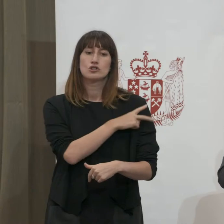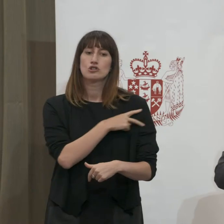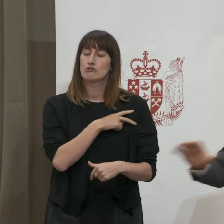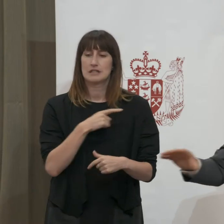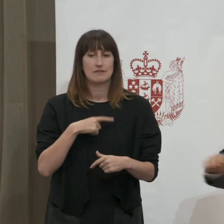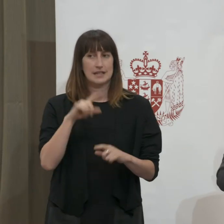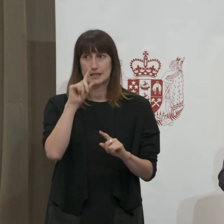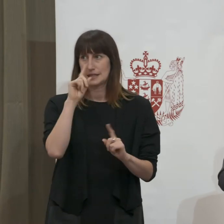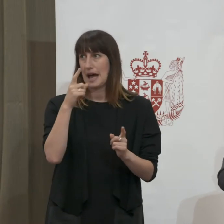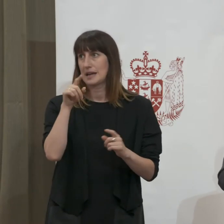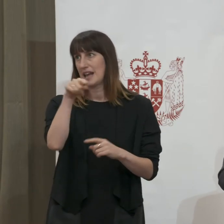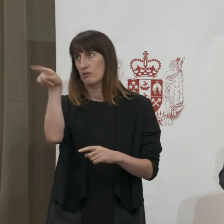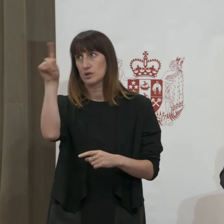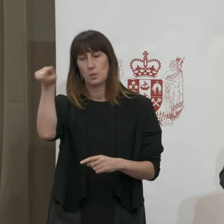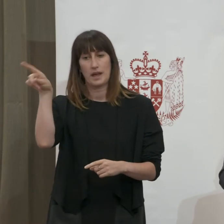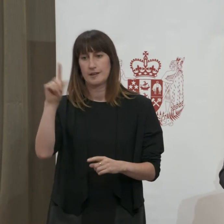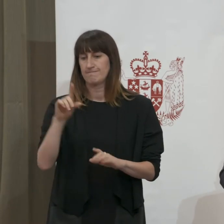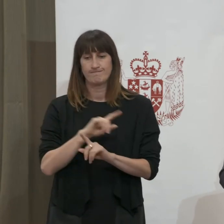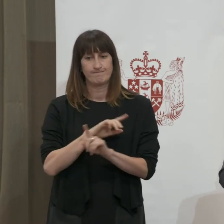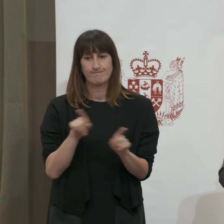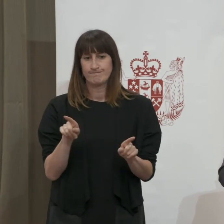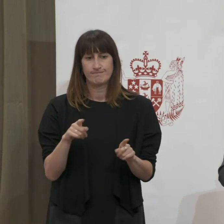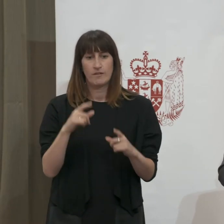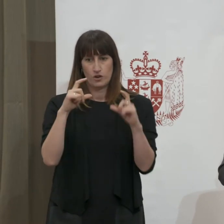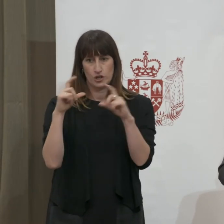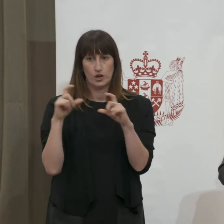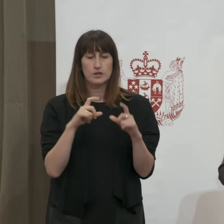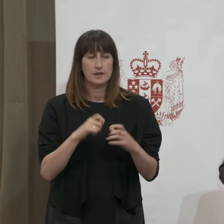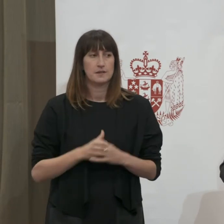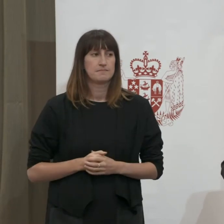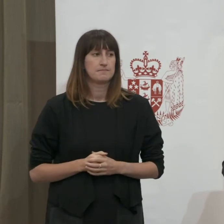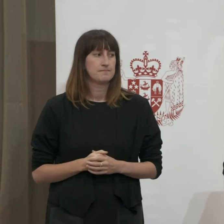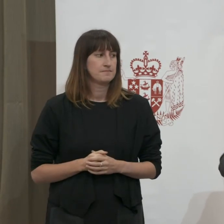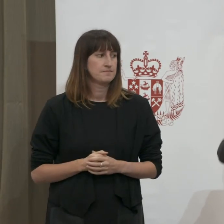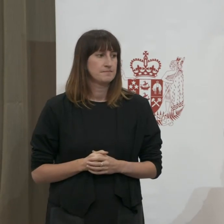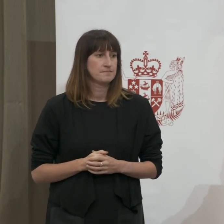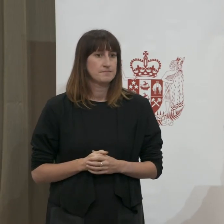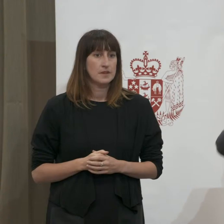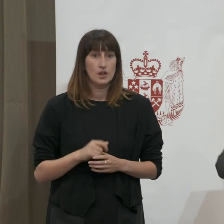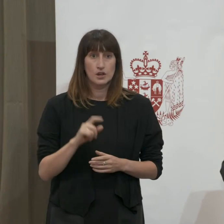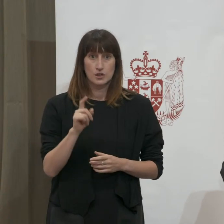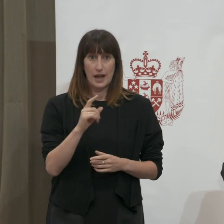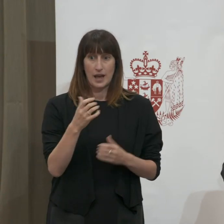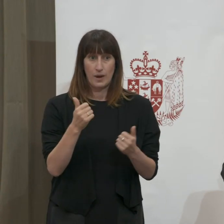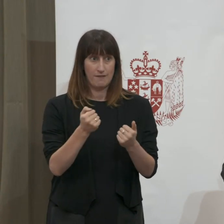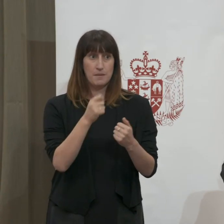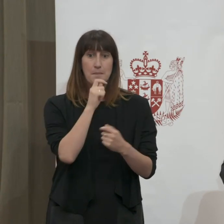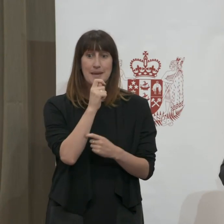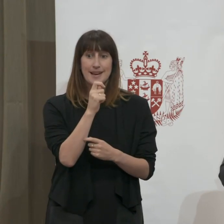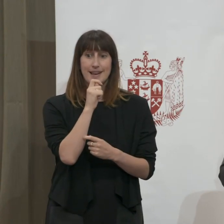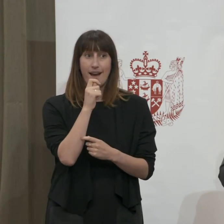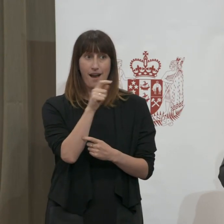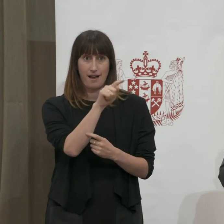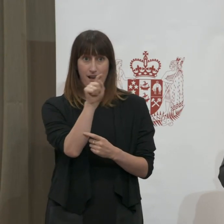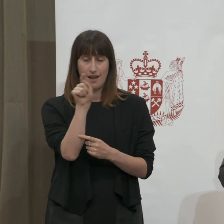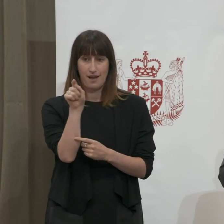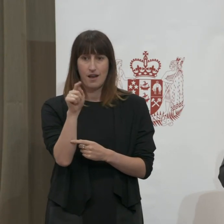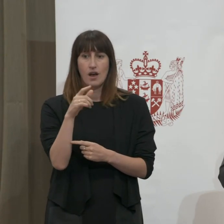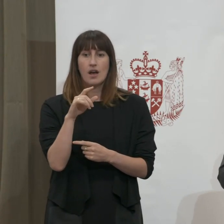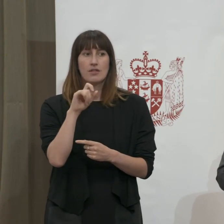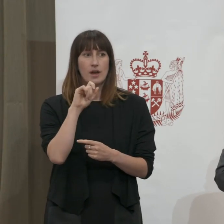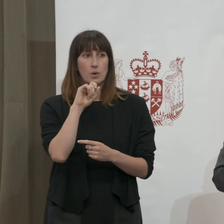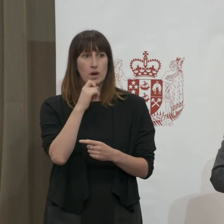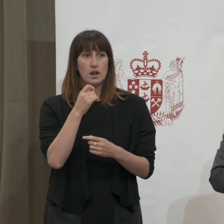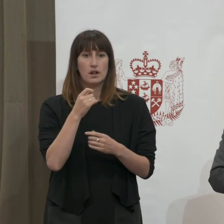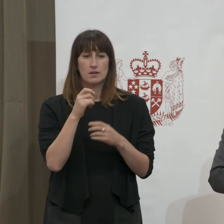photos elsewhere in the parliamentary precinct. Now, today we're also joined by journalists who will scrutinise and report on the